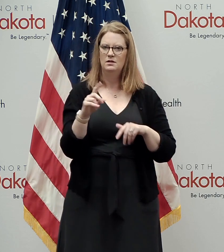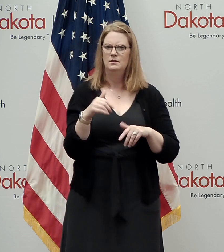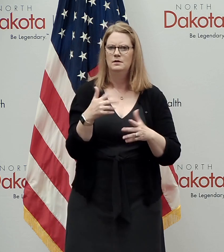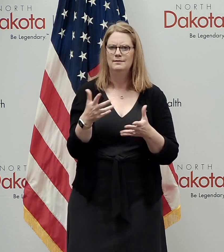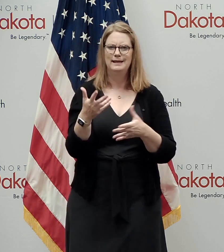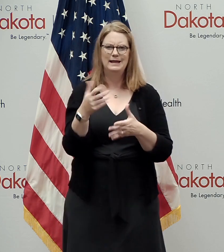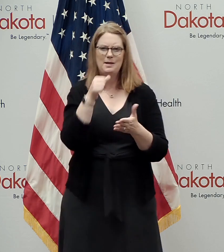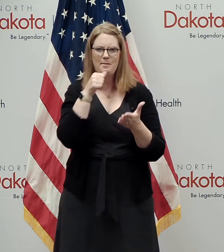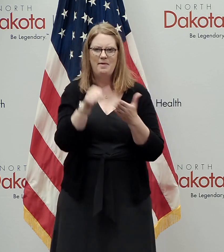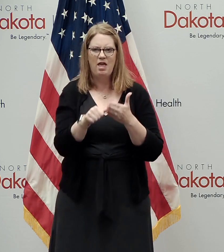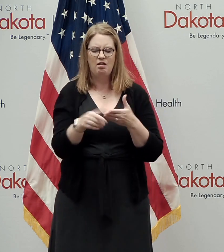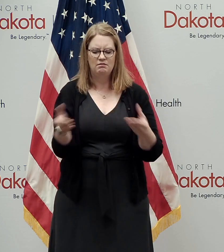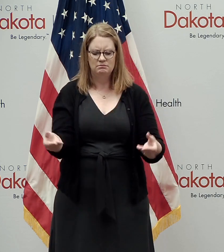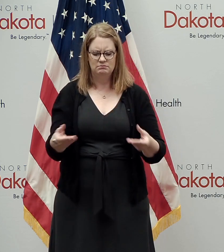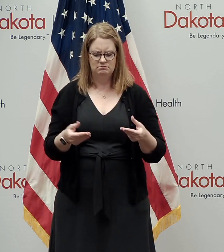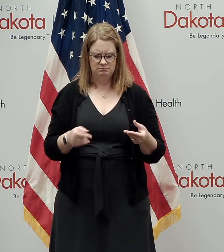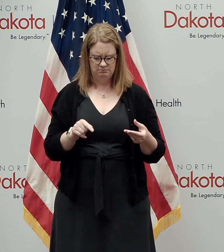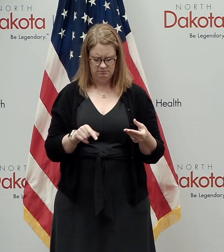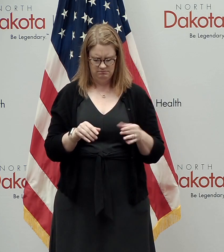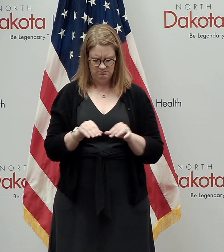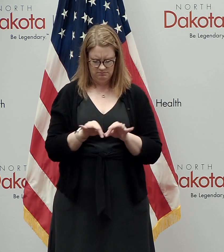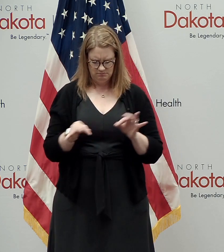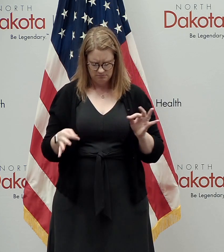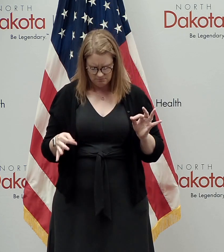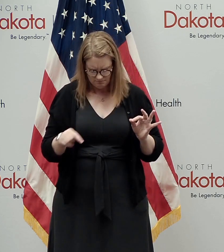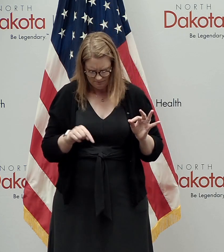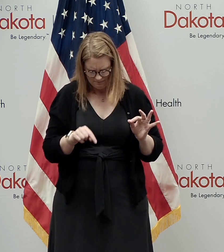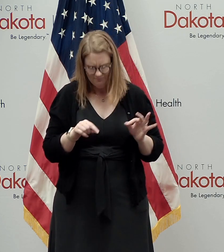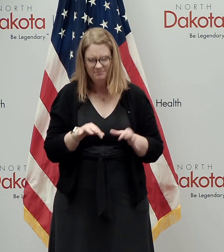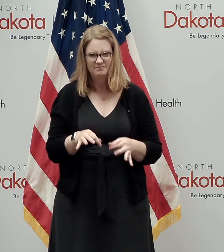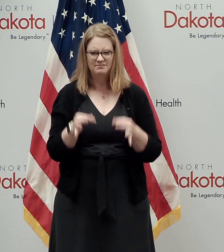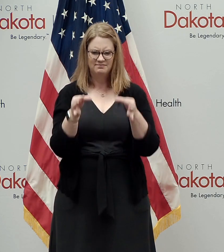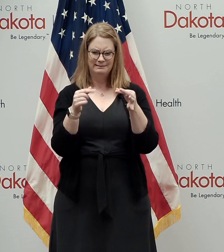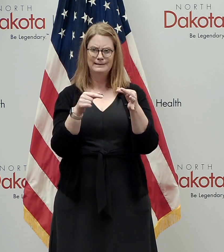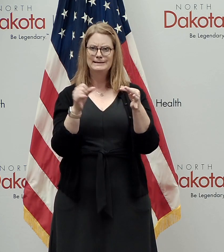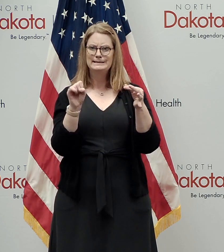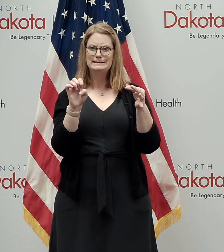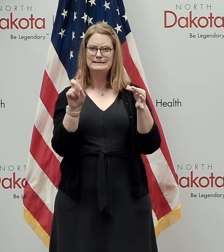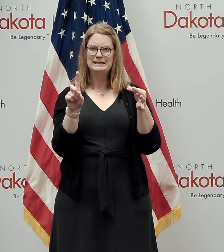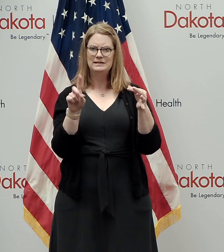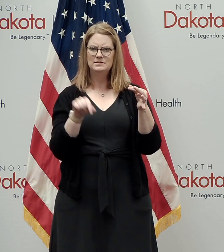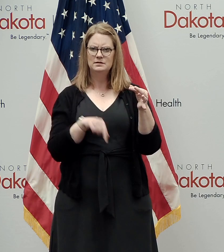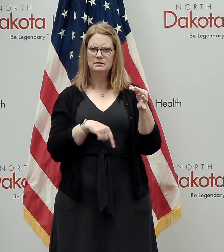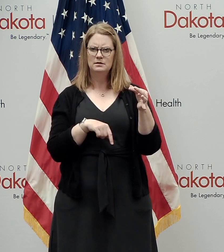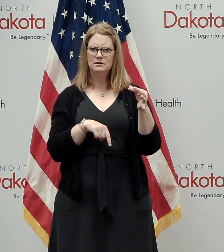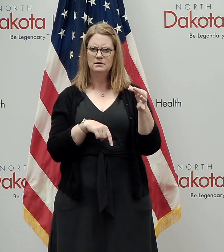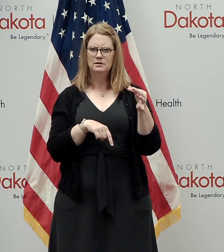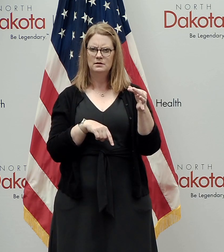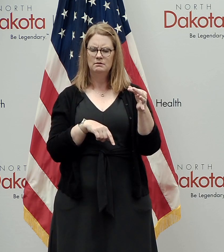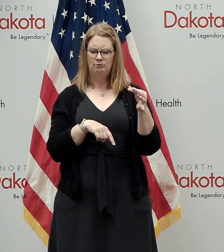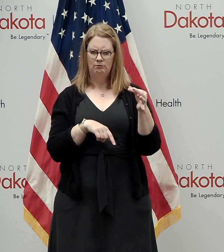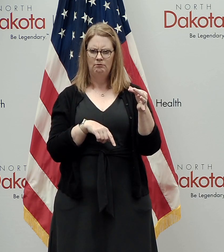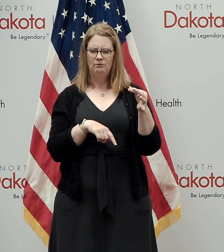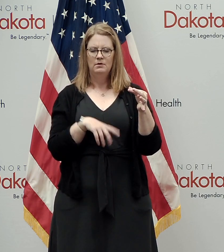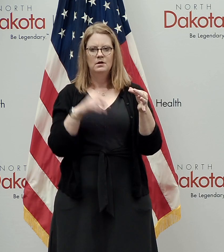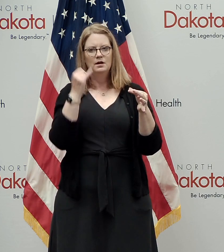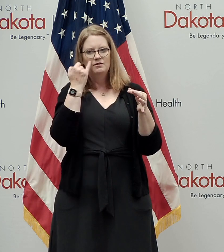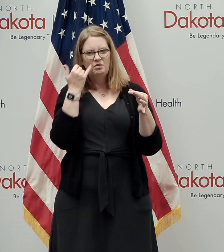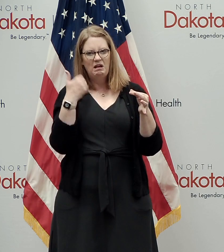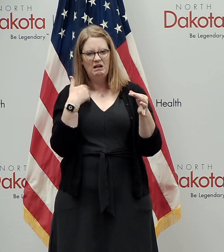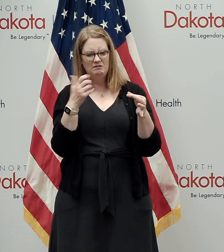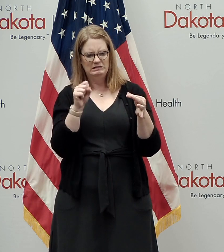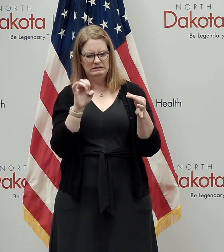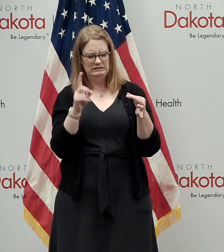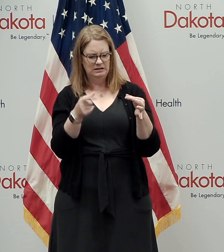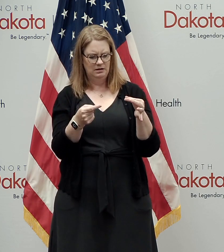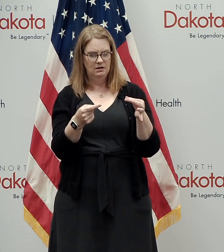seed, which they have not ordered and may not know where they've come from. If you or anyone know who's received a package of seeds, please